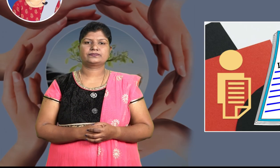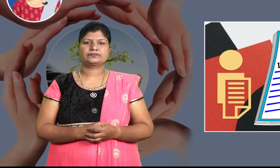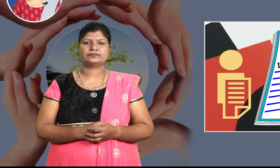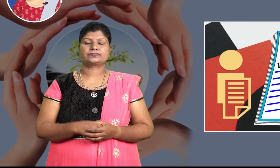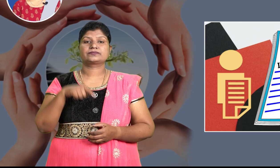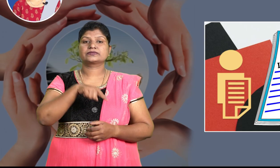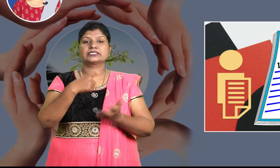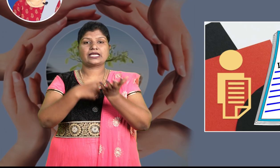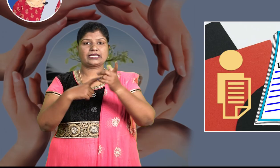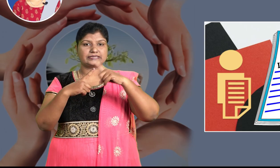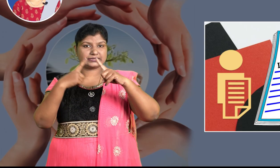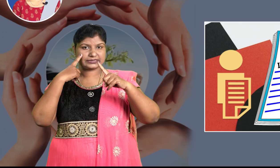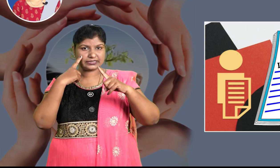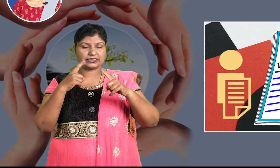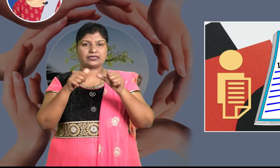Under RTI Act,